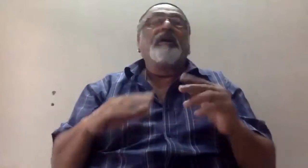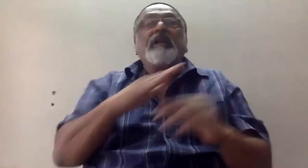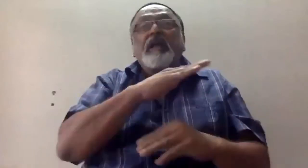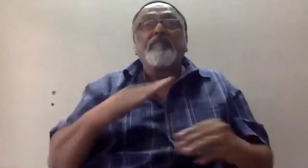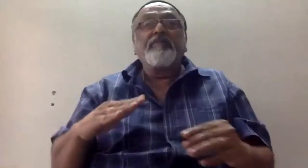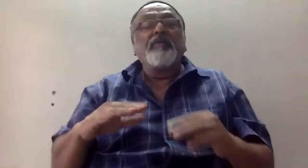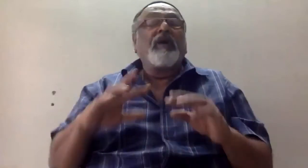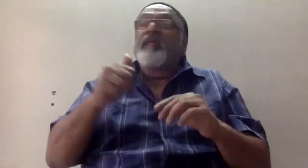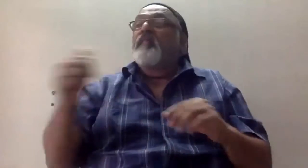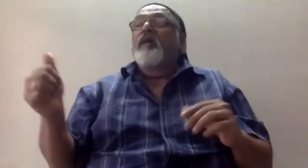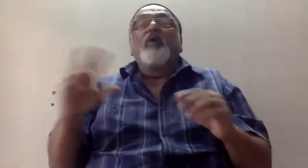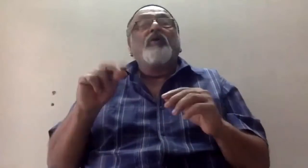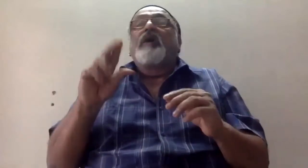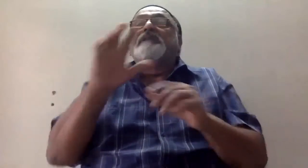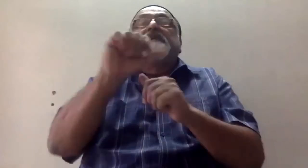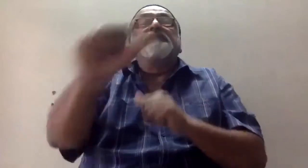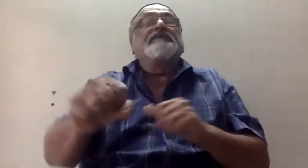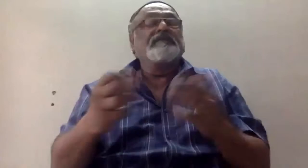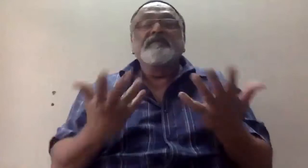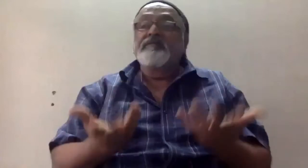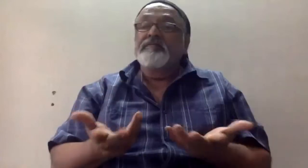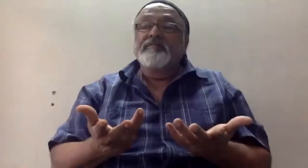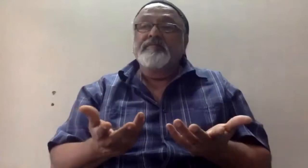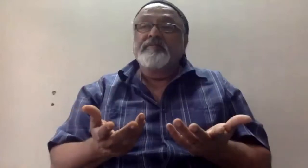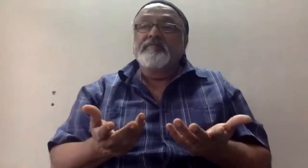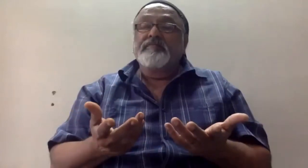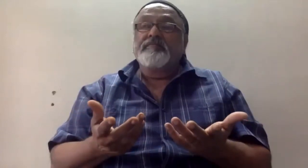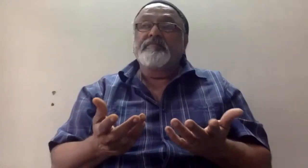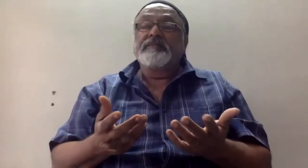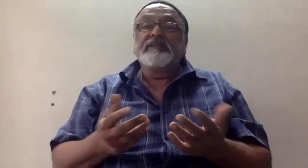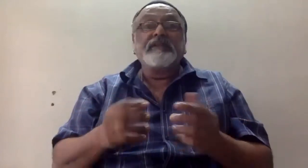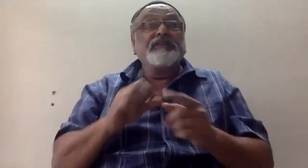inaccessible. And this is situation is much bad when you go to lower judiciary.